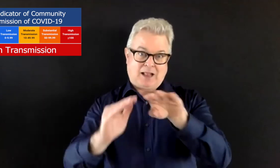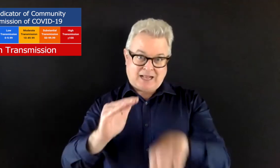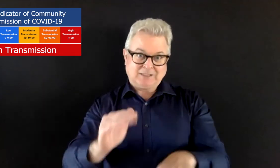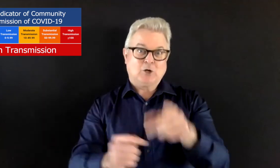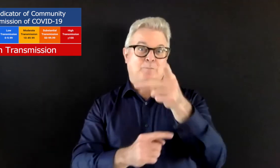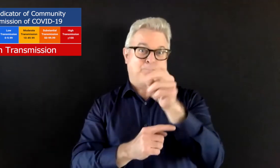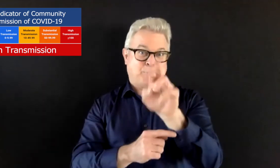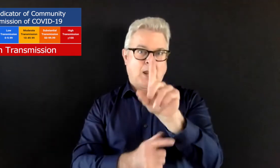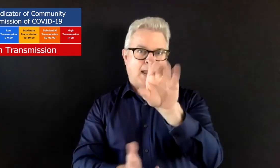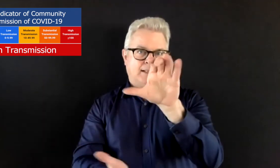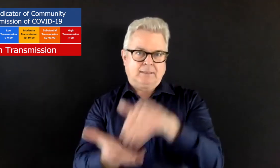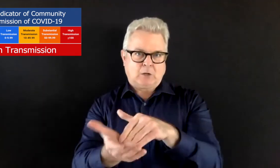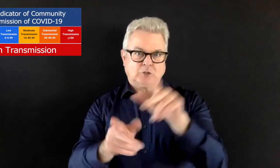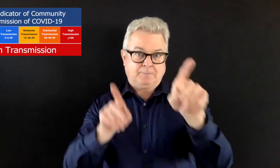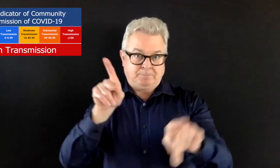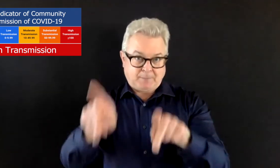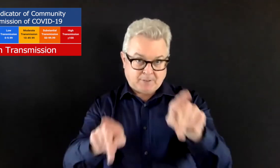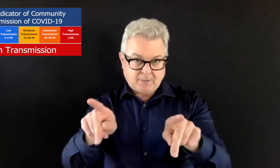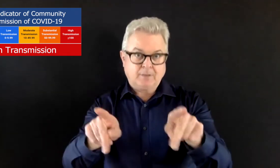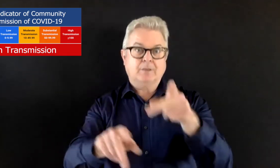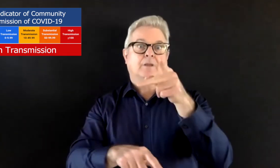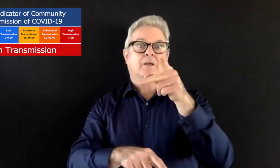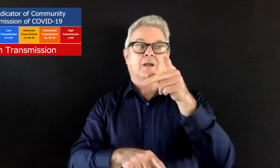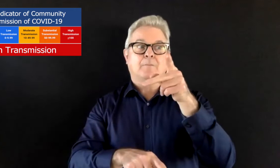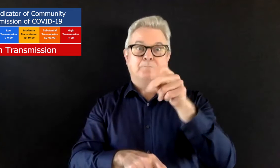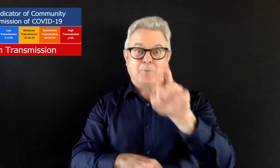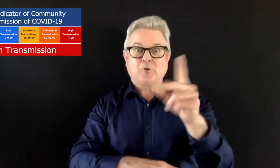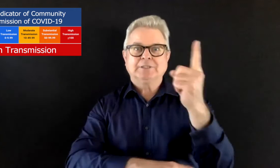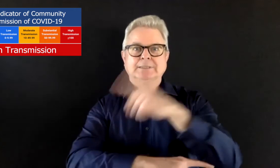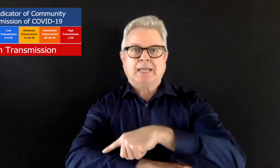than 100 per 100,000